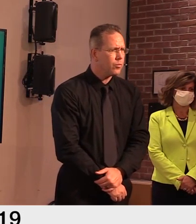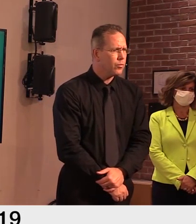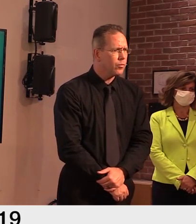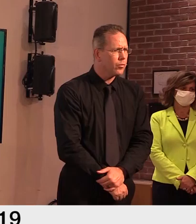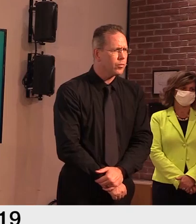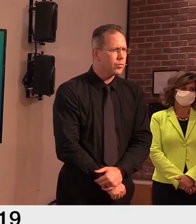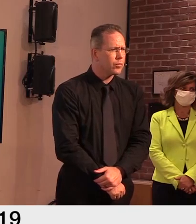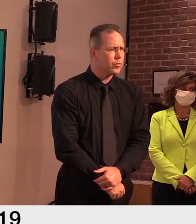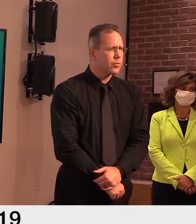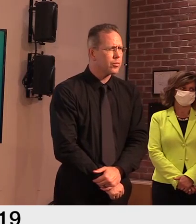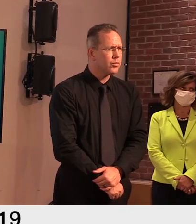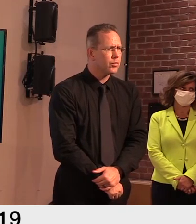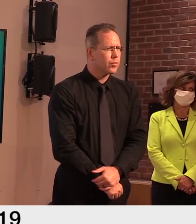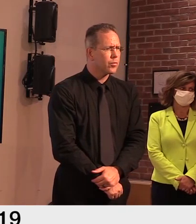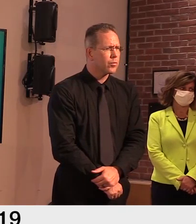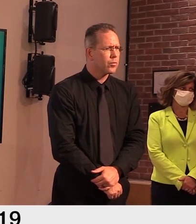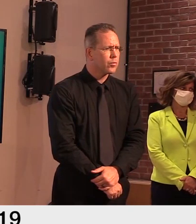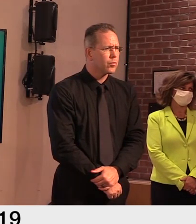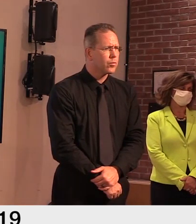still have a long ways to go.